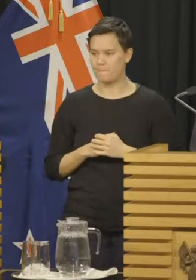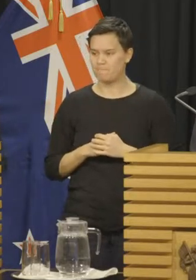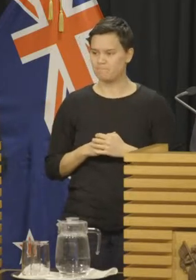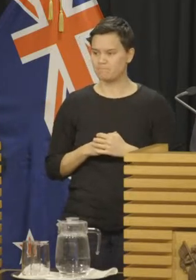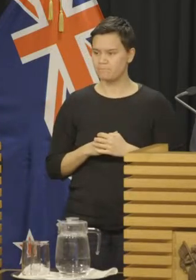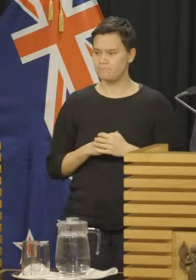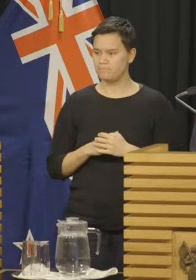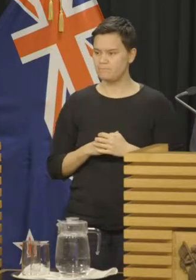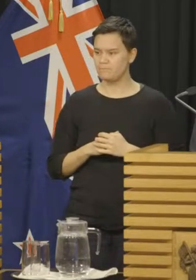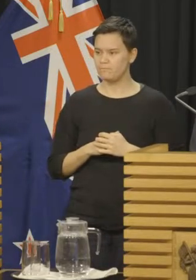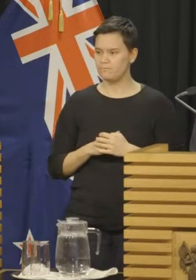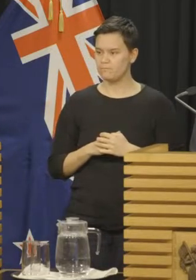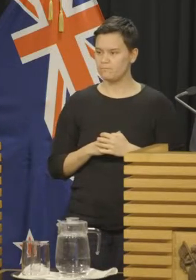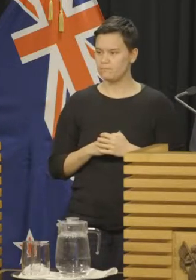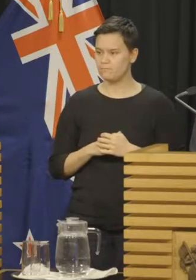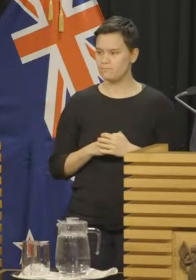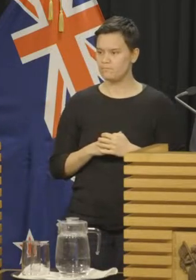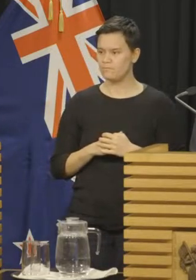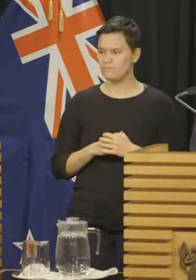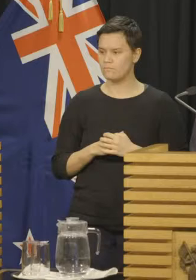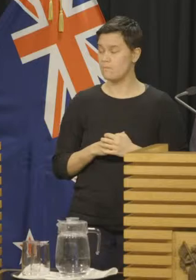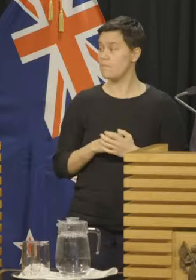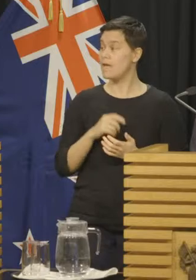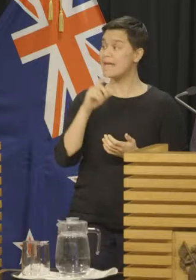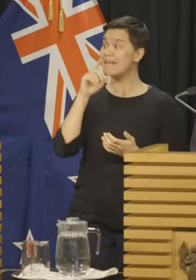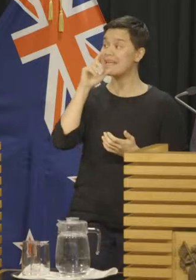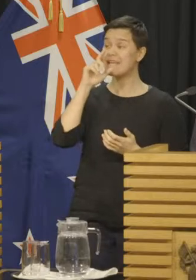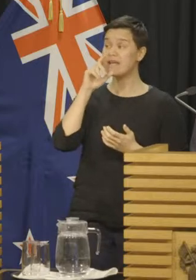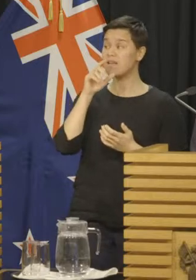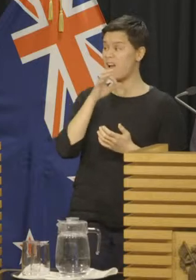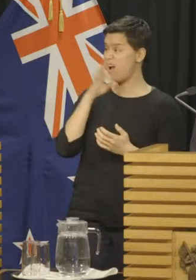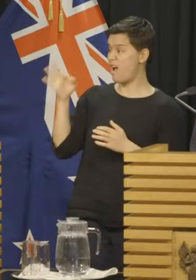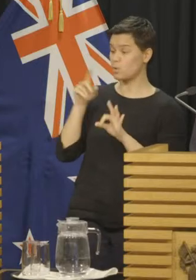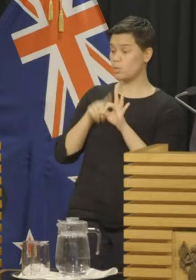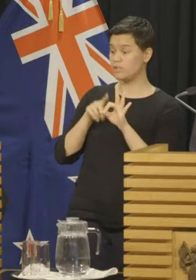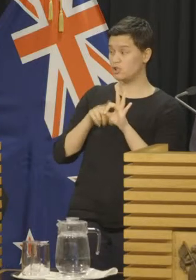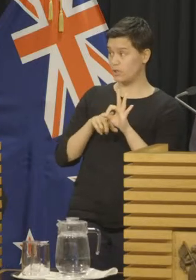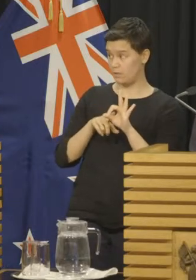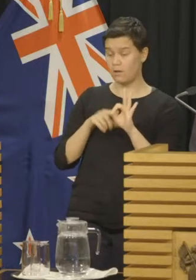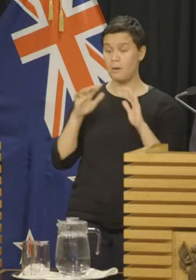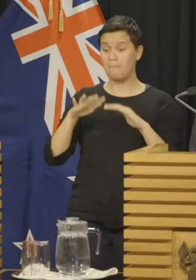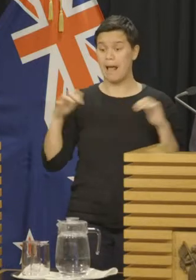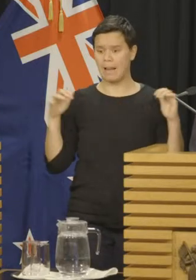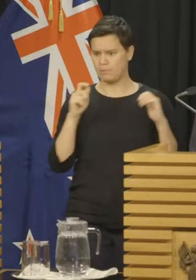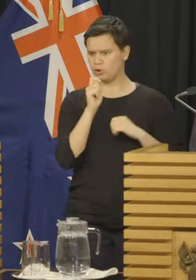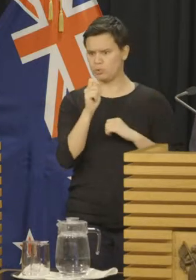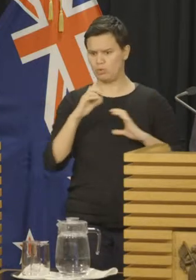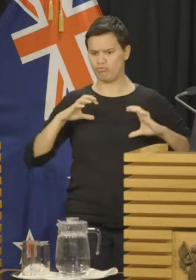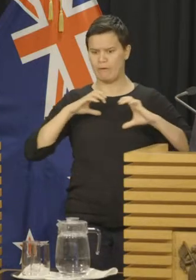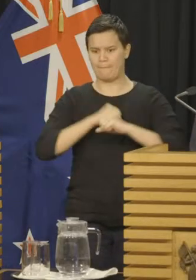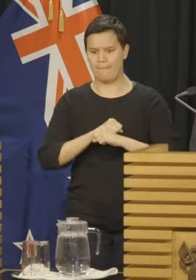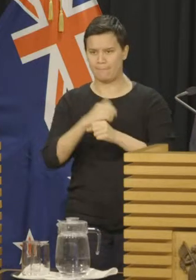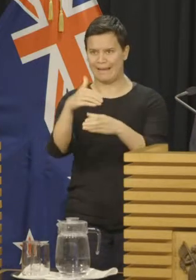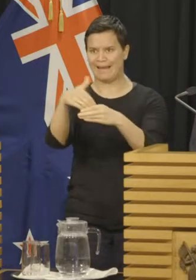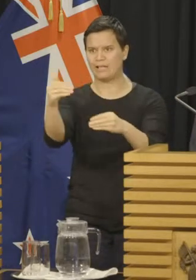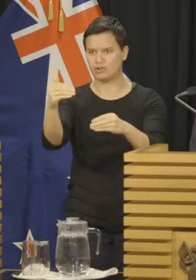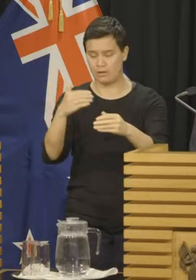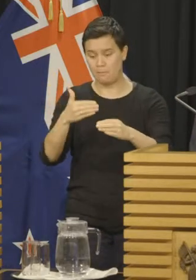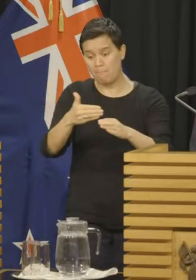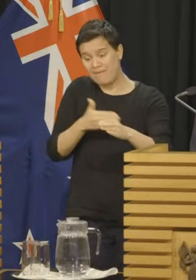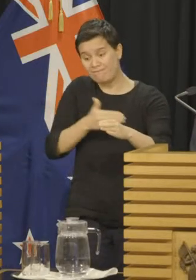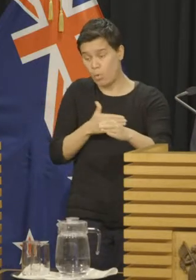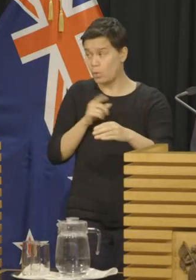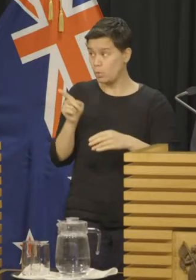decision? Sorry? Will you be able to do that within the sitting block? I think you'd want to make sure that you move fairly promptly on it once a decision is